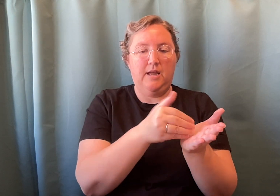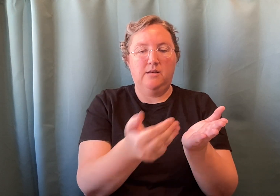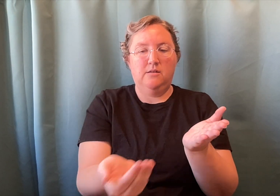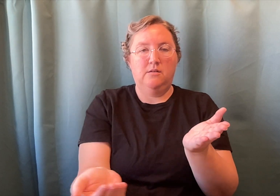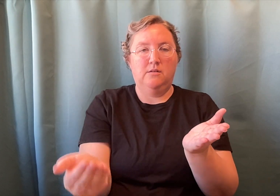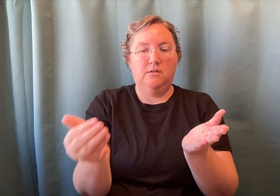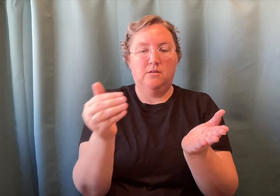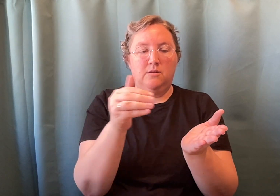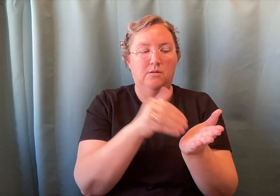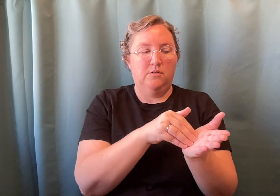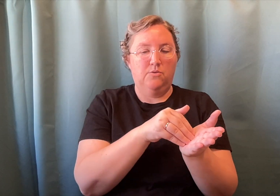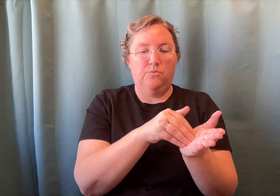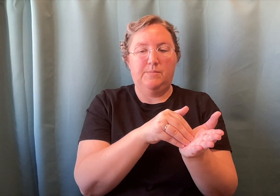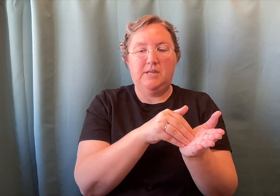Again, repeat.